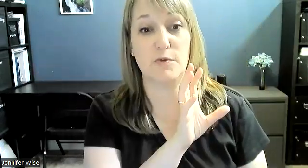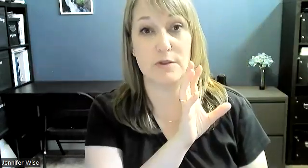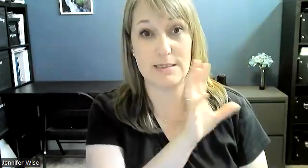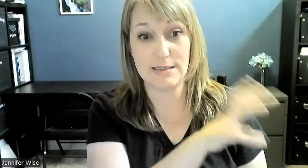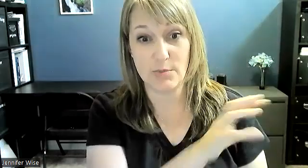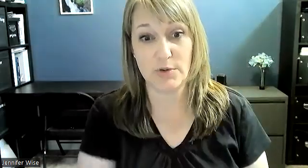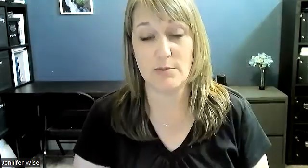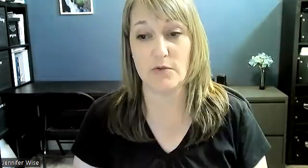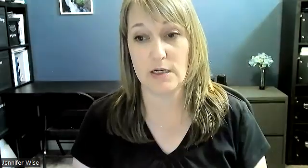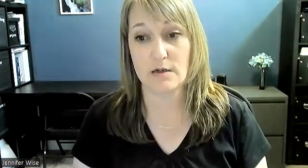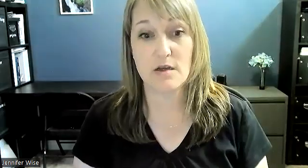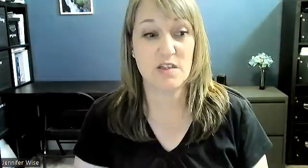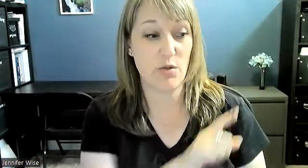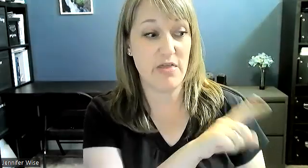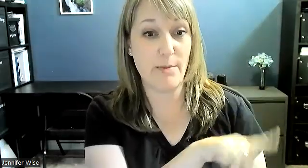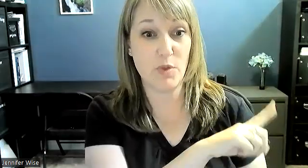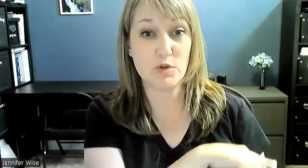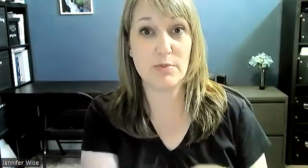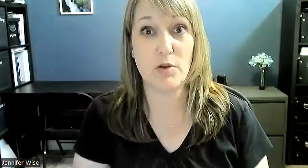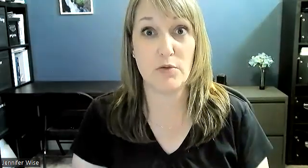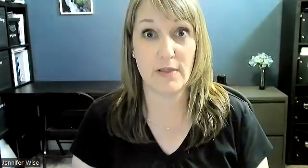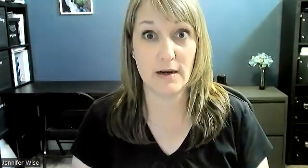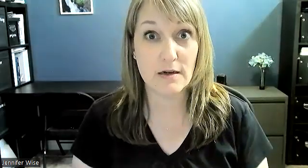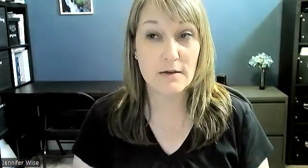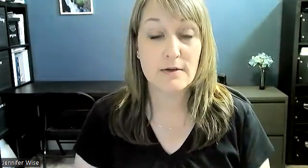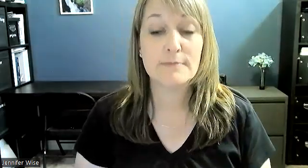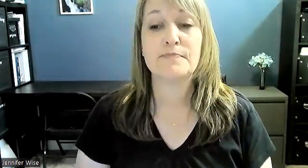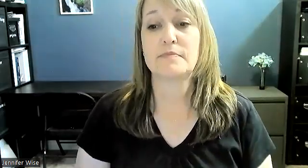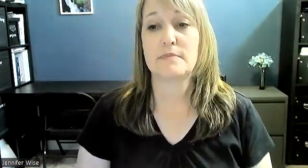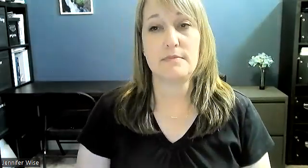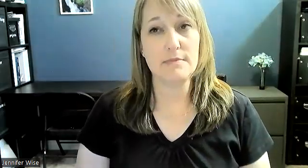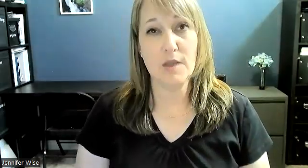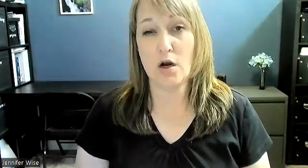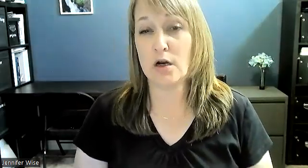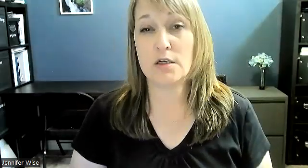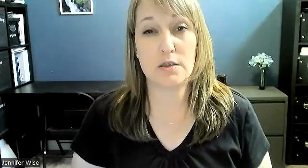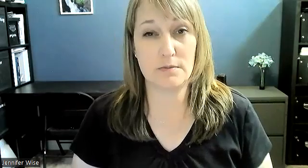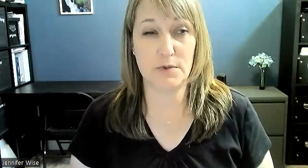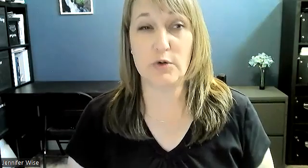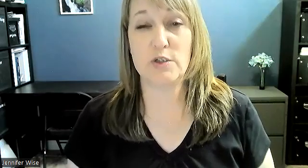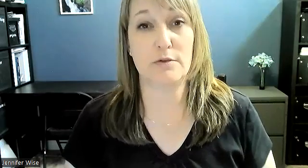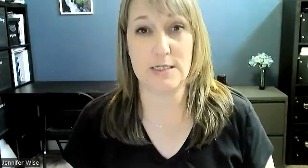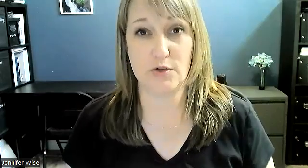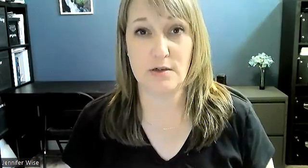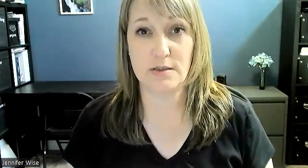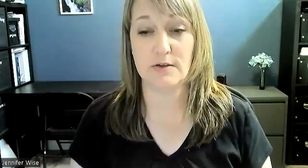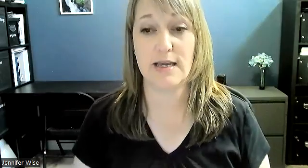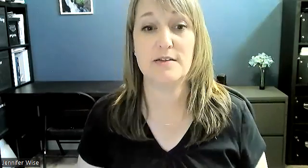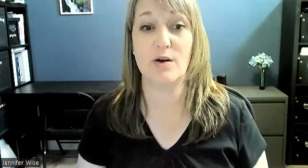this example, put them over here. So them, those people over there are going to a restaurant. Okay, so I'm